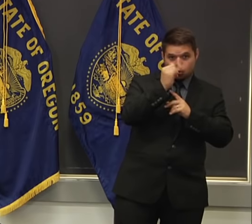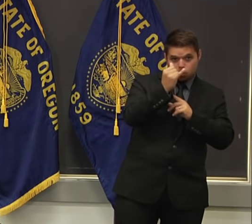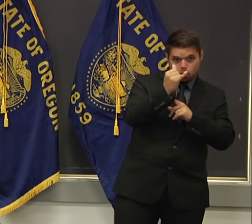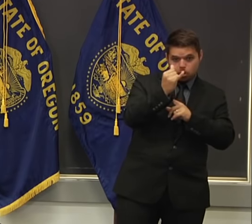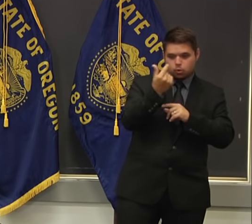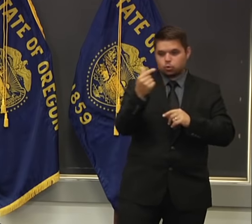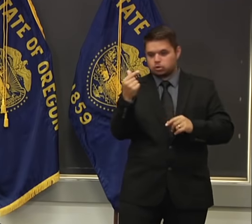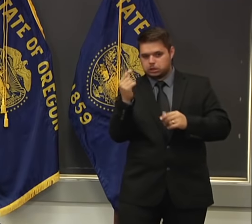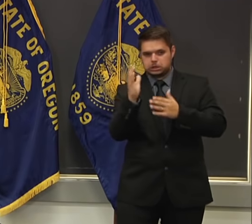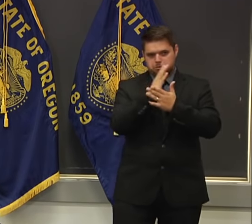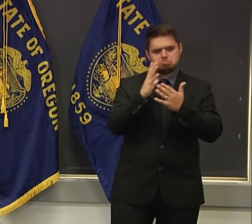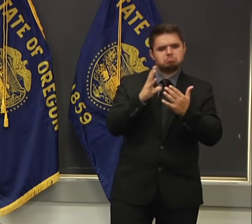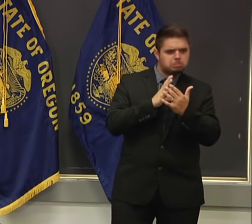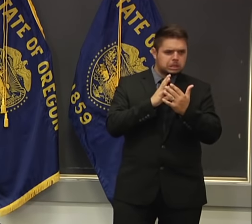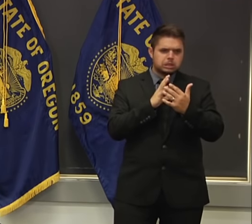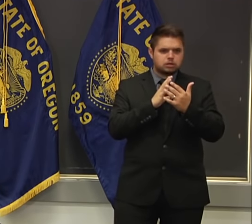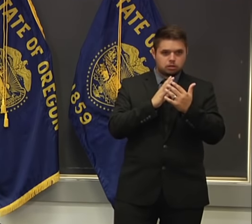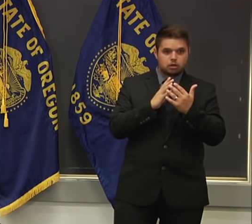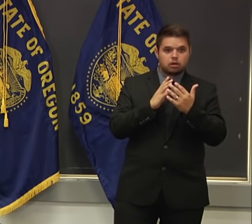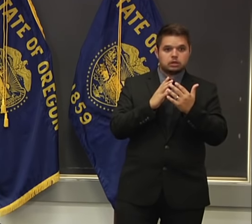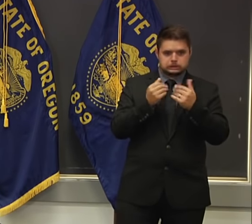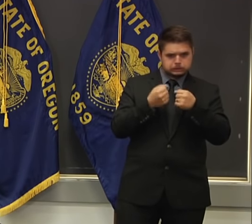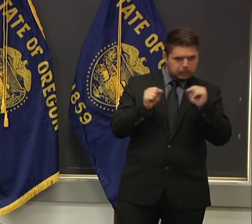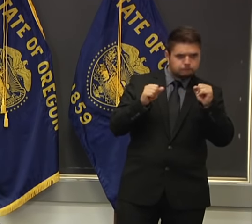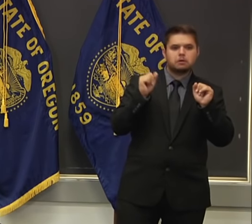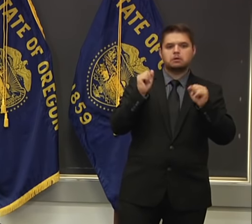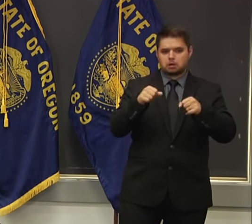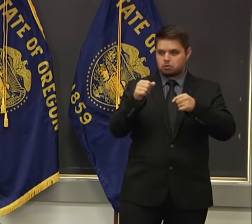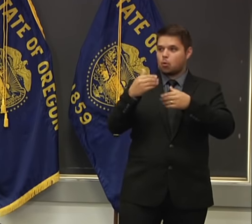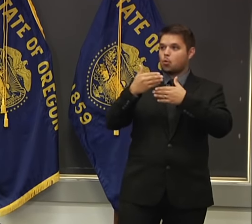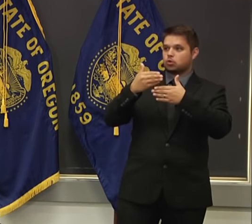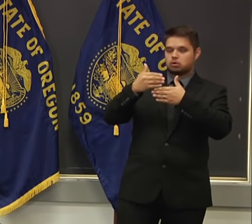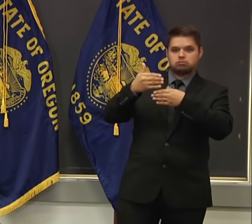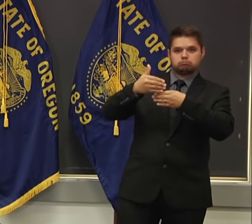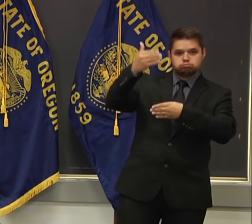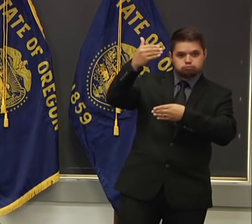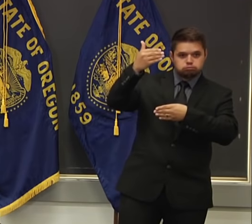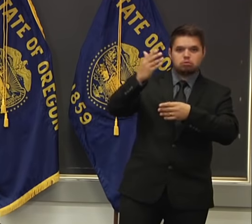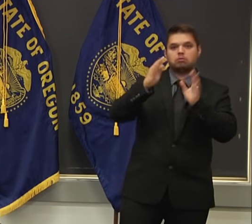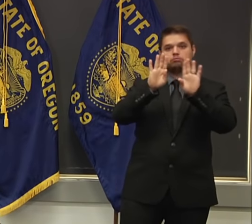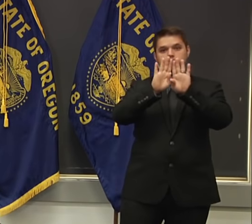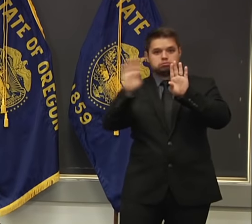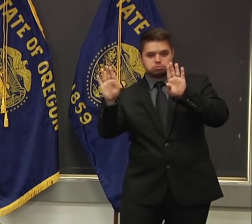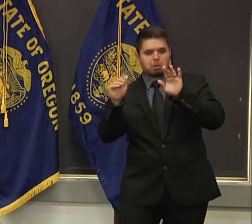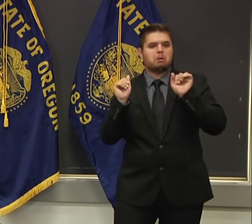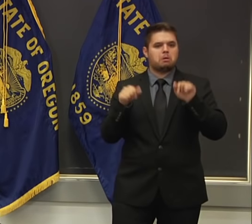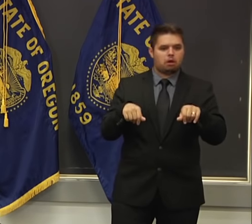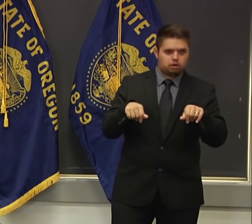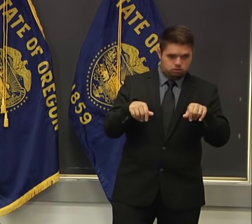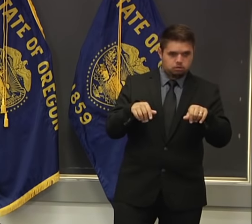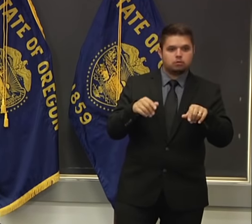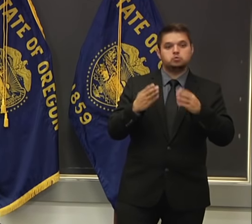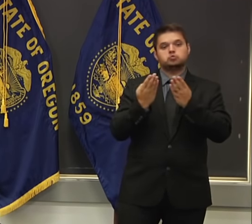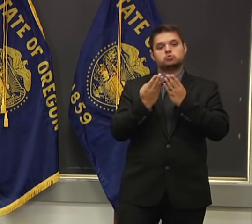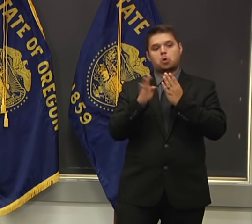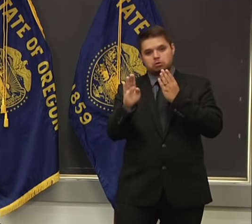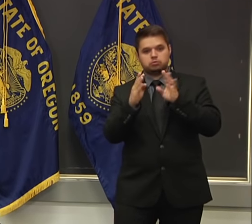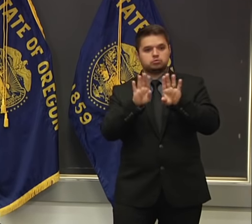air quality, it's safe to open your windows and air out your homes. Of course, you can also tell a lot just by looking out your